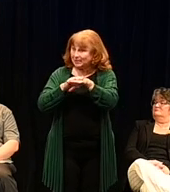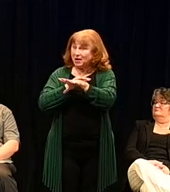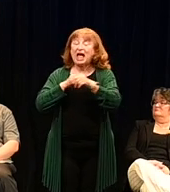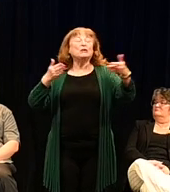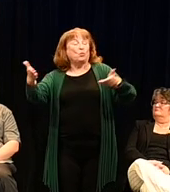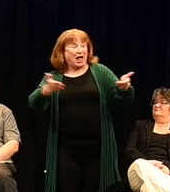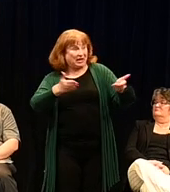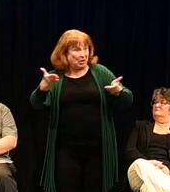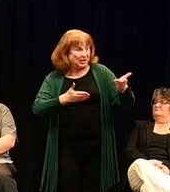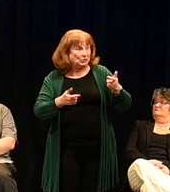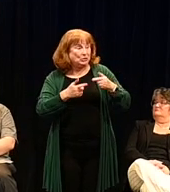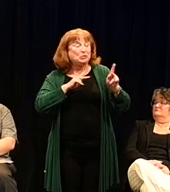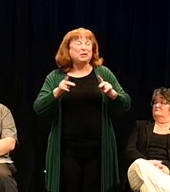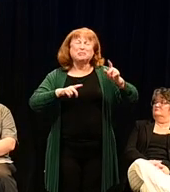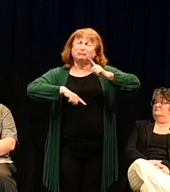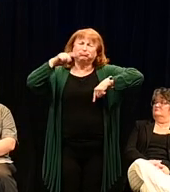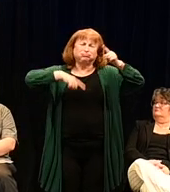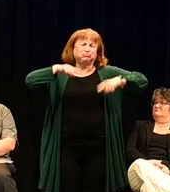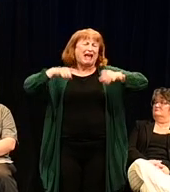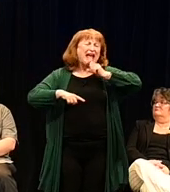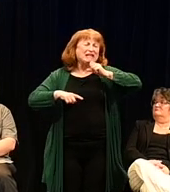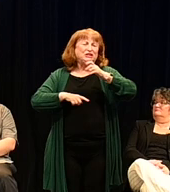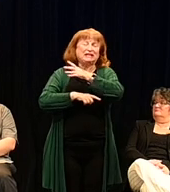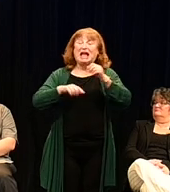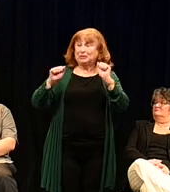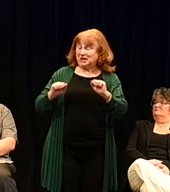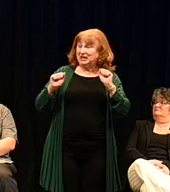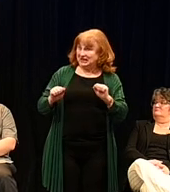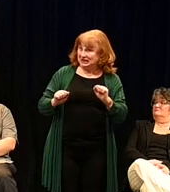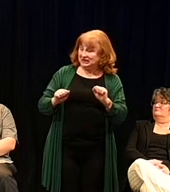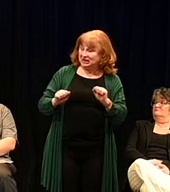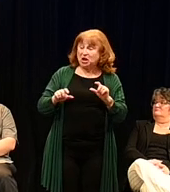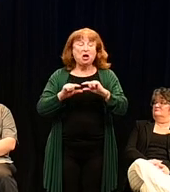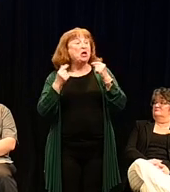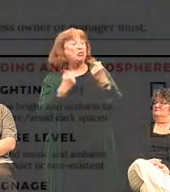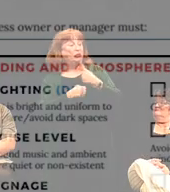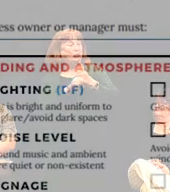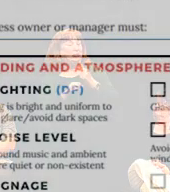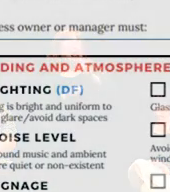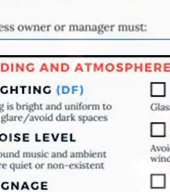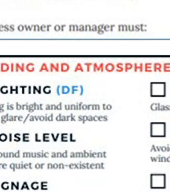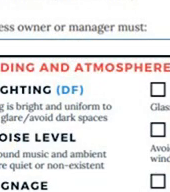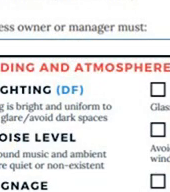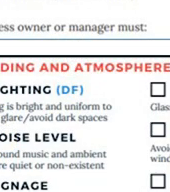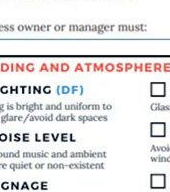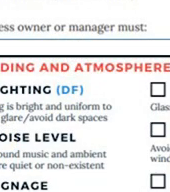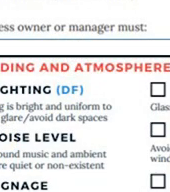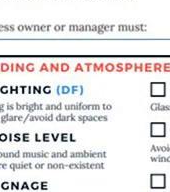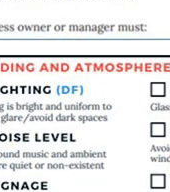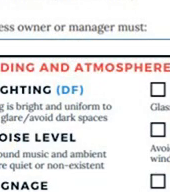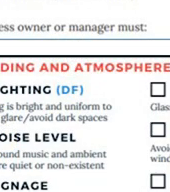and welcoming to people of all ages and abilities. The group created an age-friendly